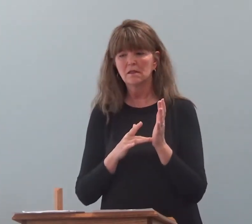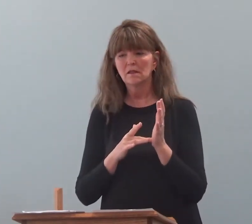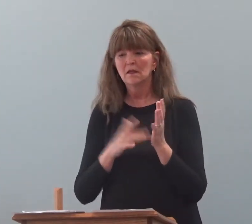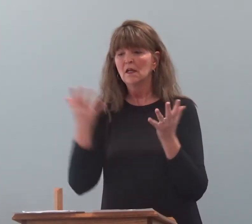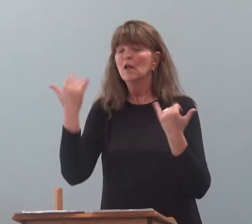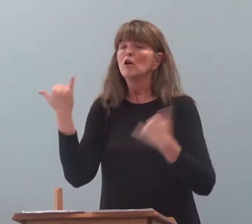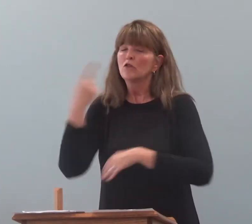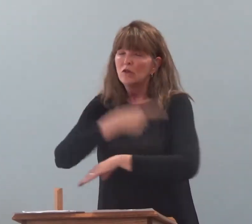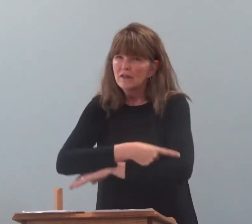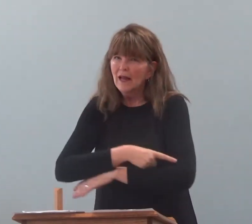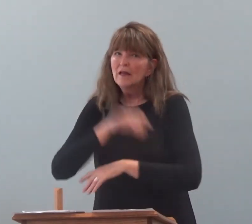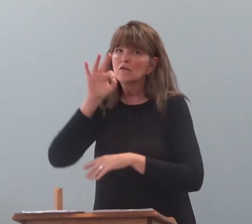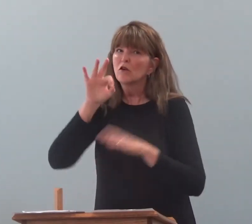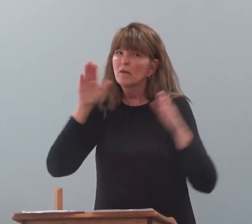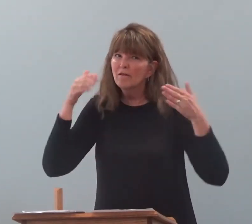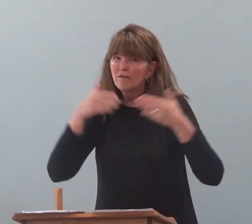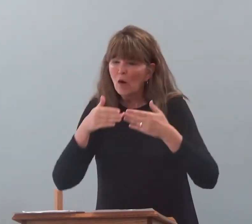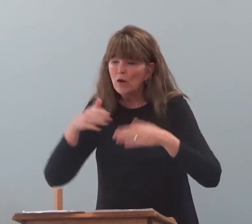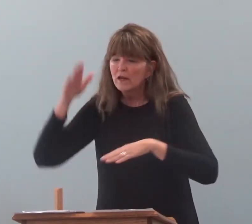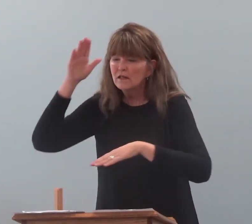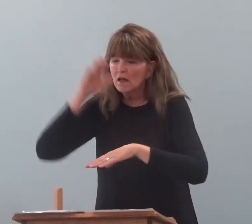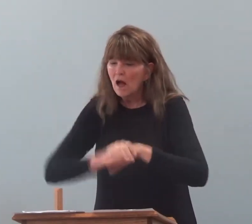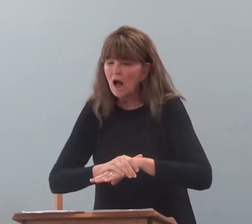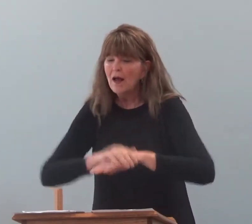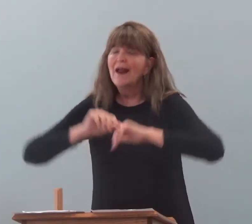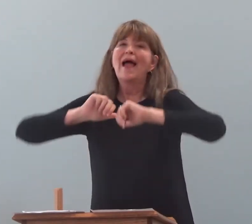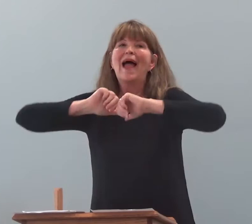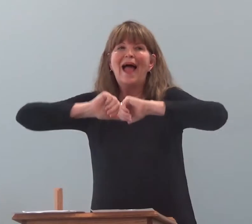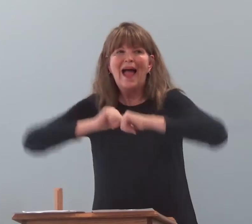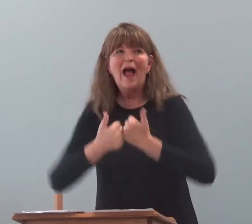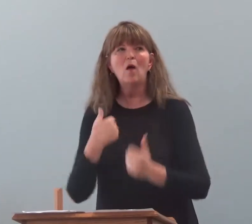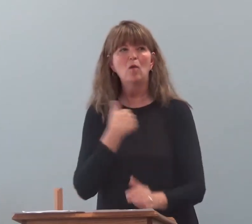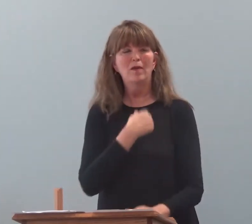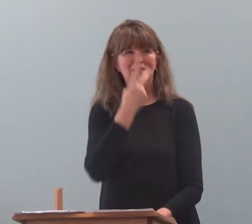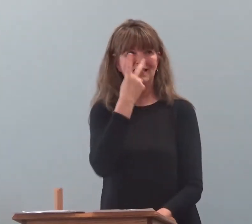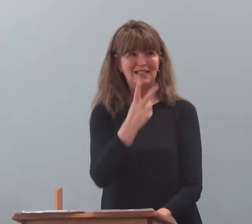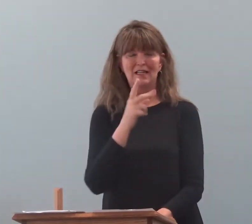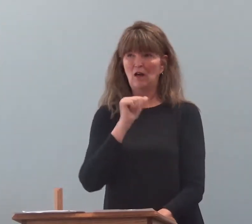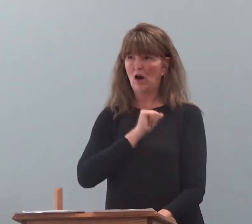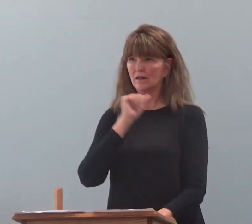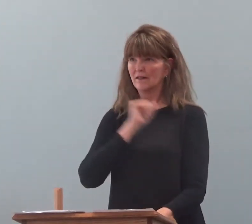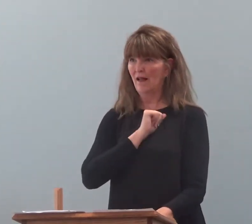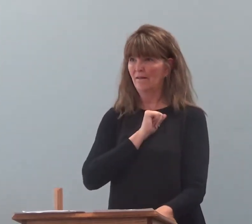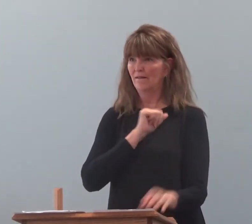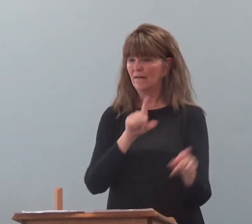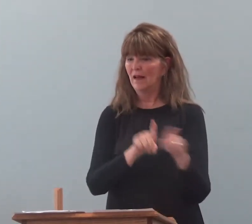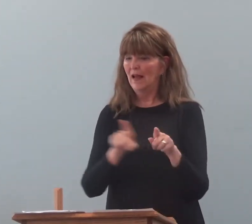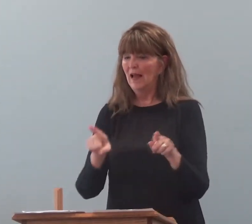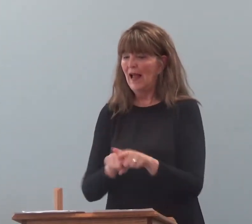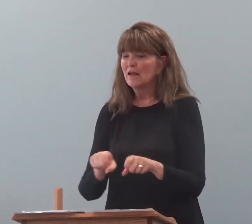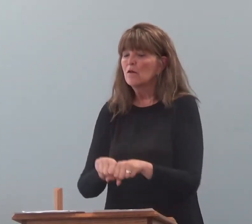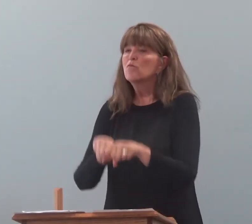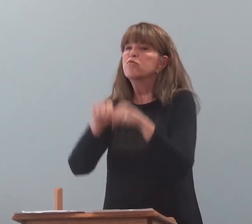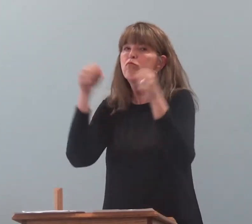We act in the very same ways that we did before we knew who Jesus was. So today's sermon, we will be focusing